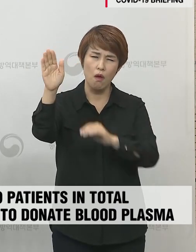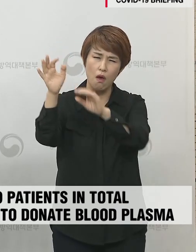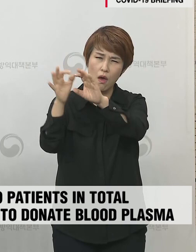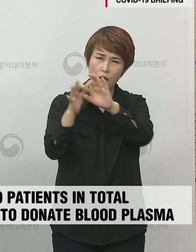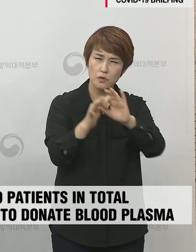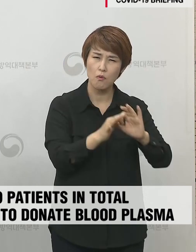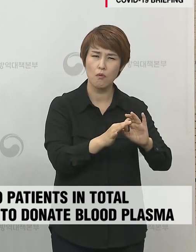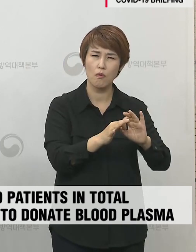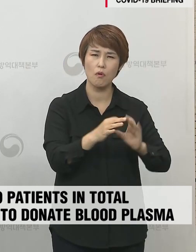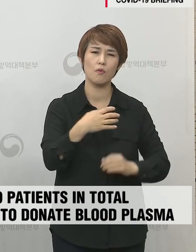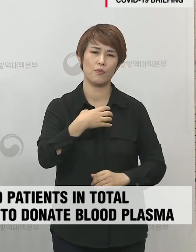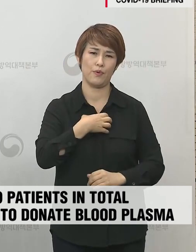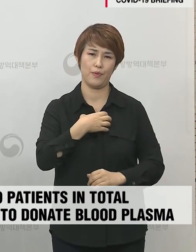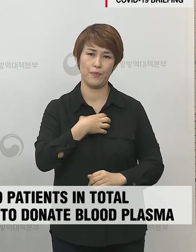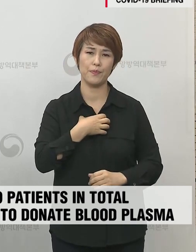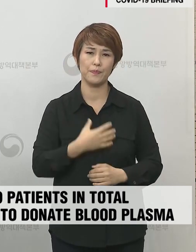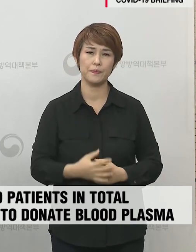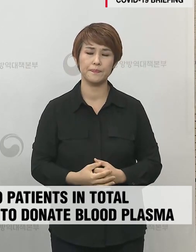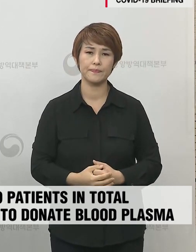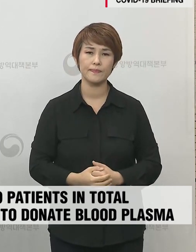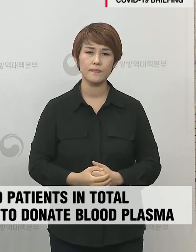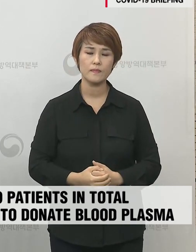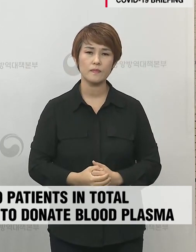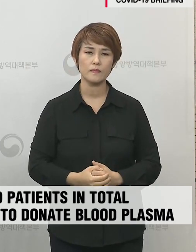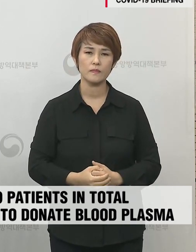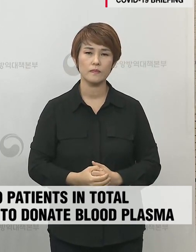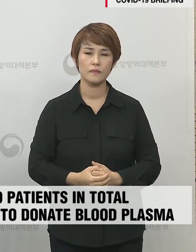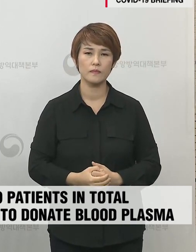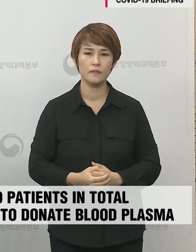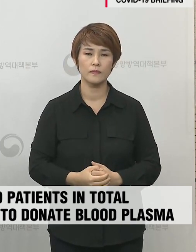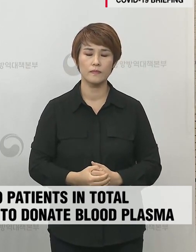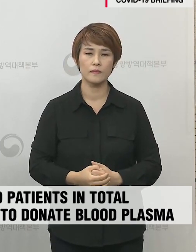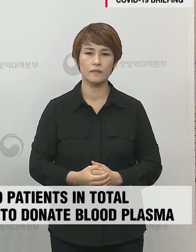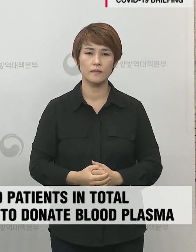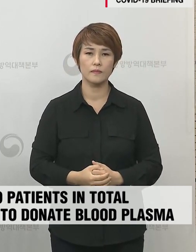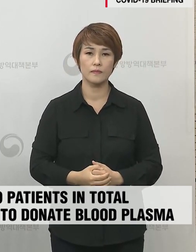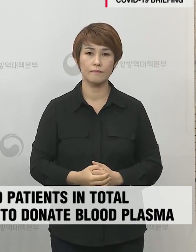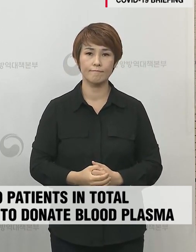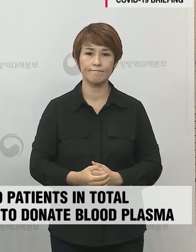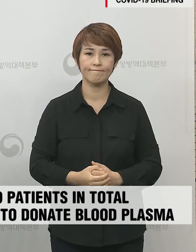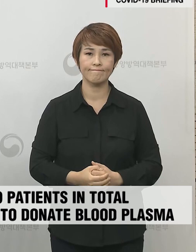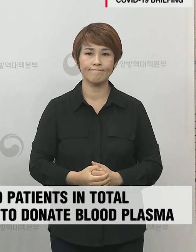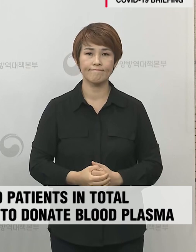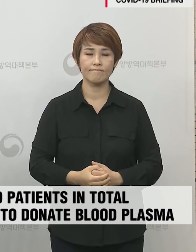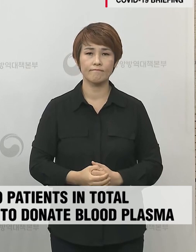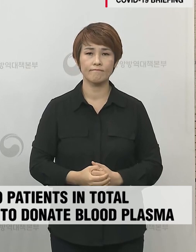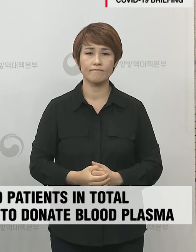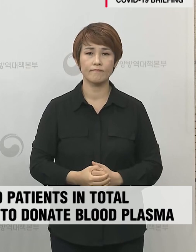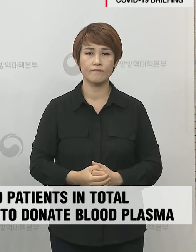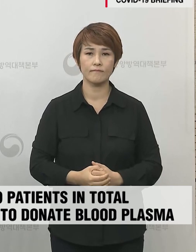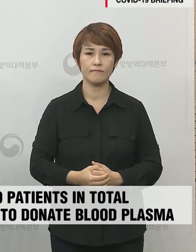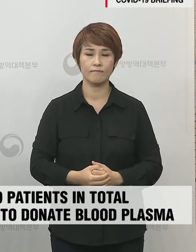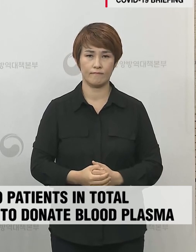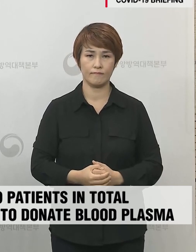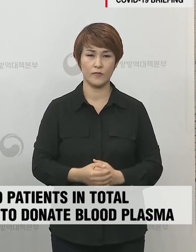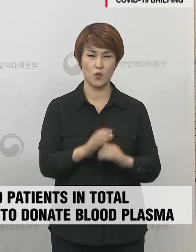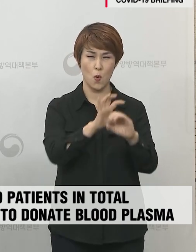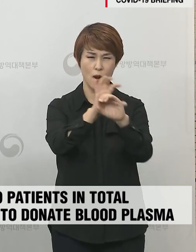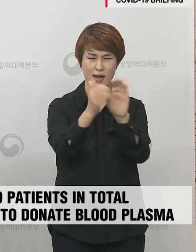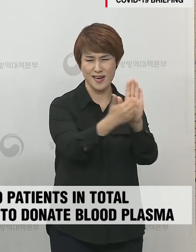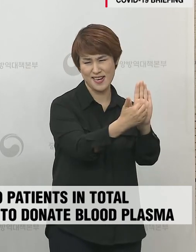that the COVID-19 will be prolonged going forward on a global level. What's more, we believe